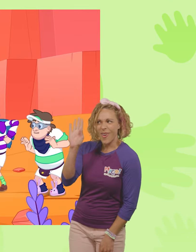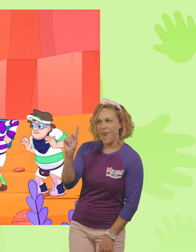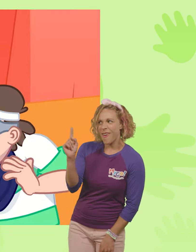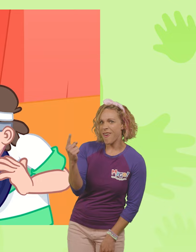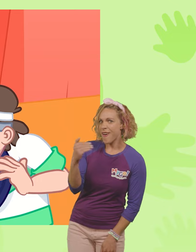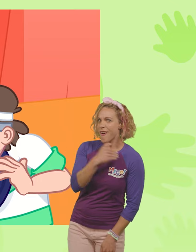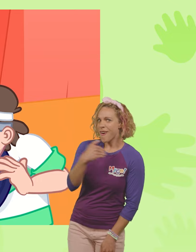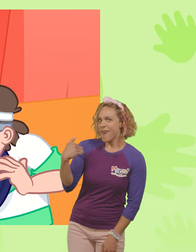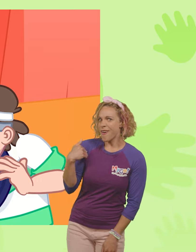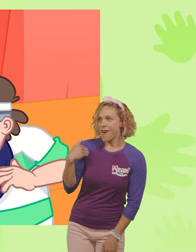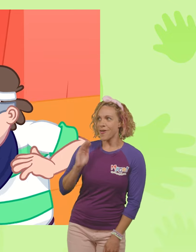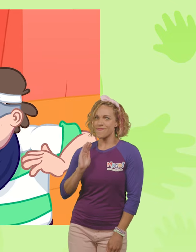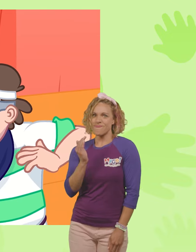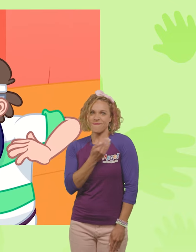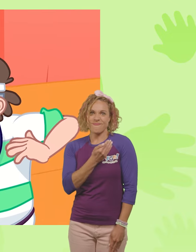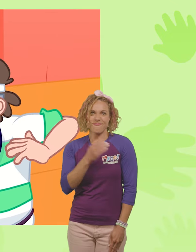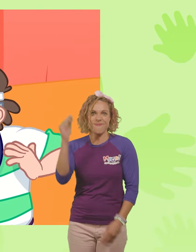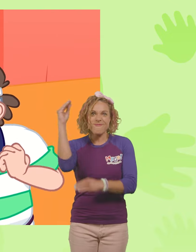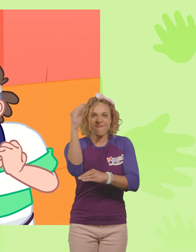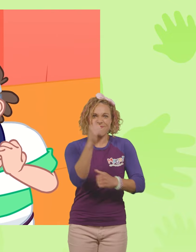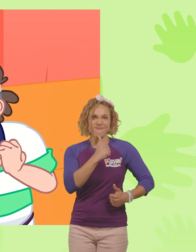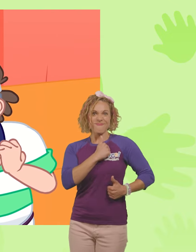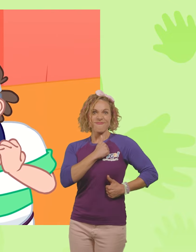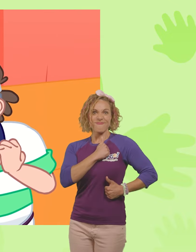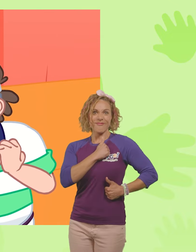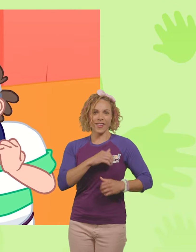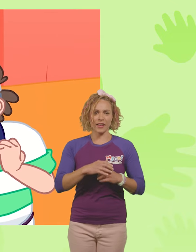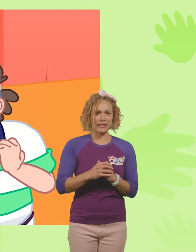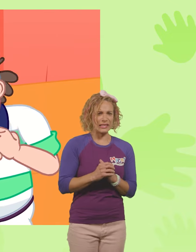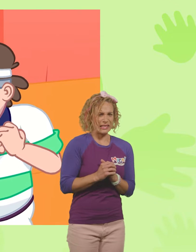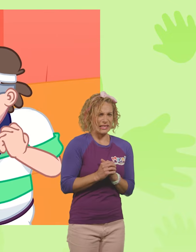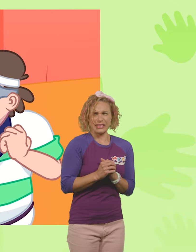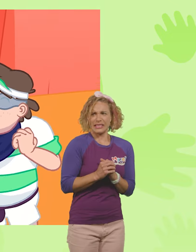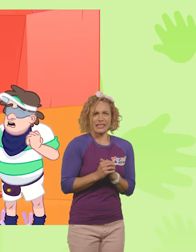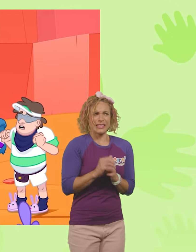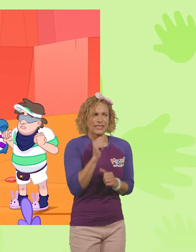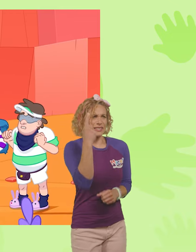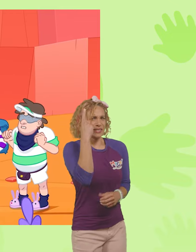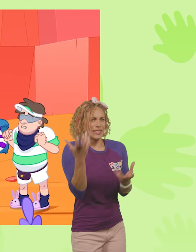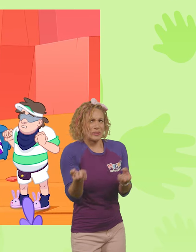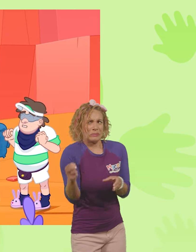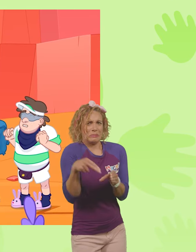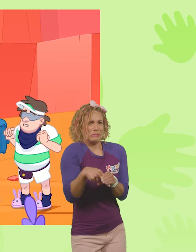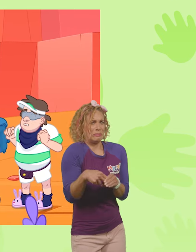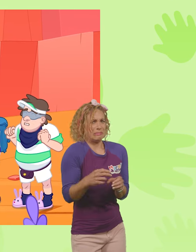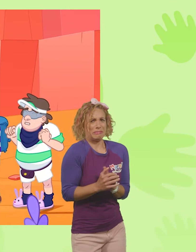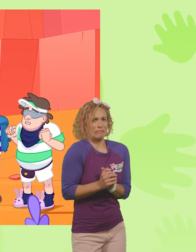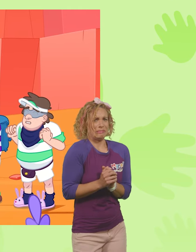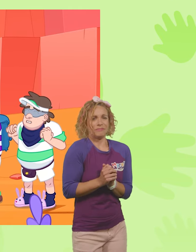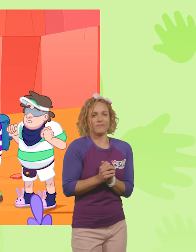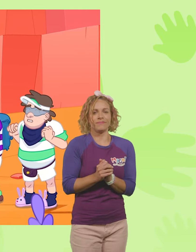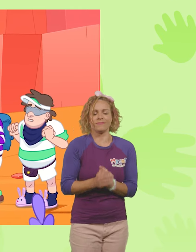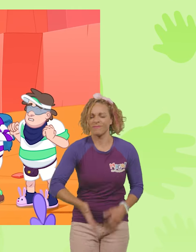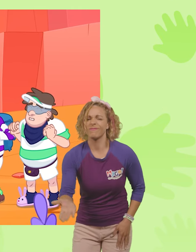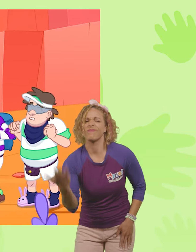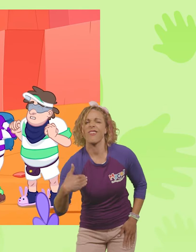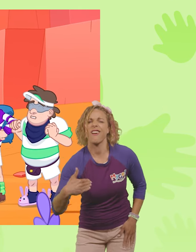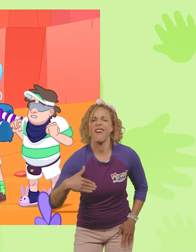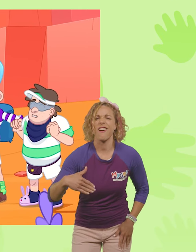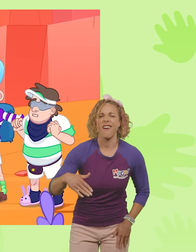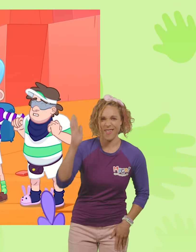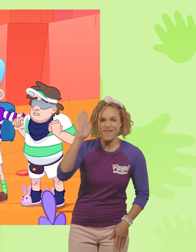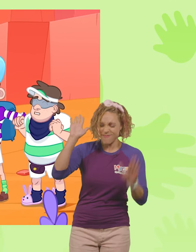members of our dino army. I don't think they want to join us, Stein. Come on, guys. It's gonna